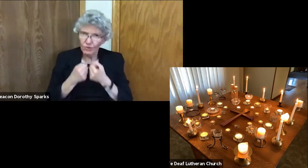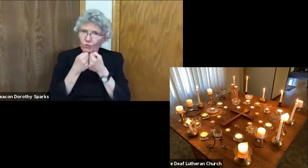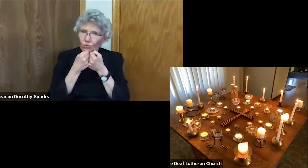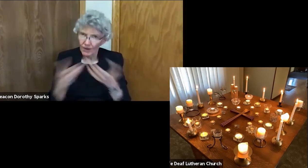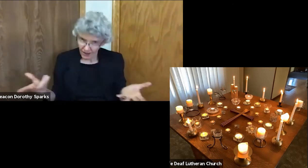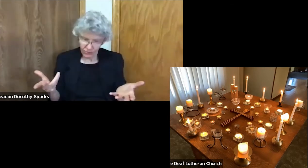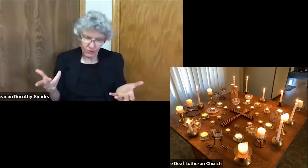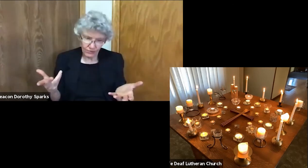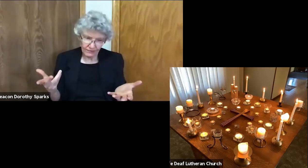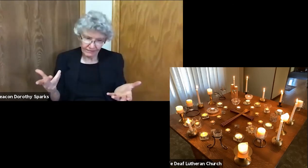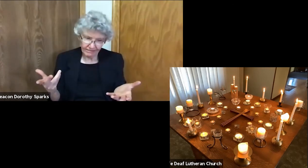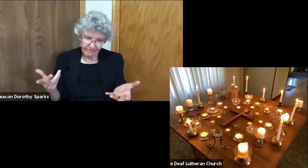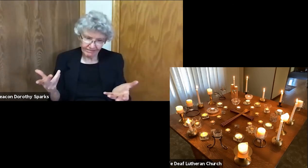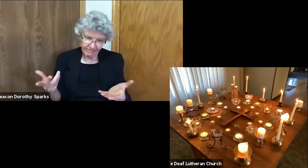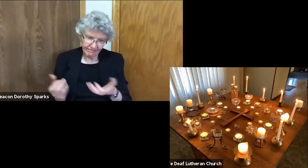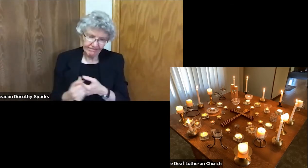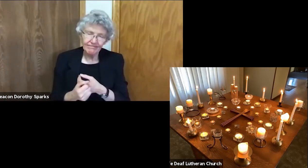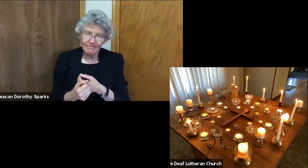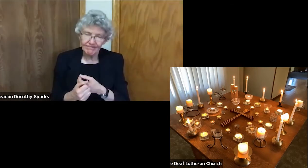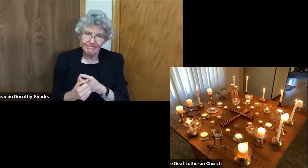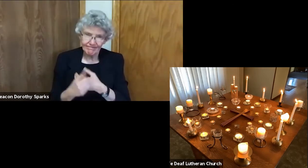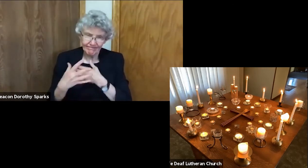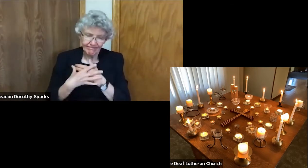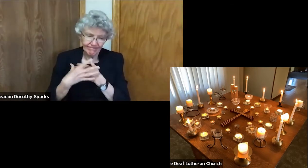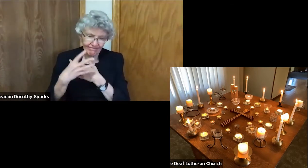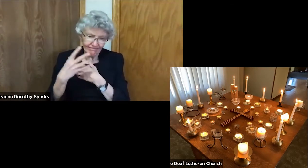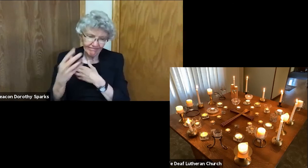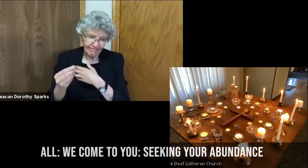For those who feel they are barely hanging on.